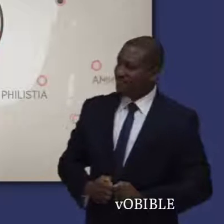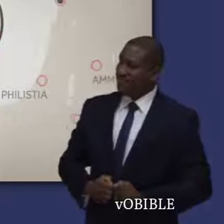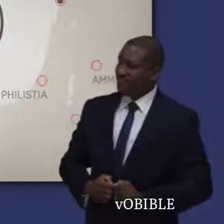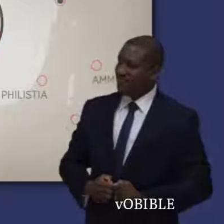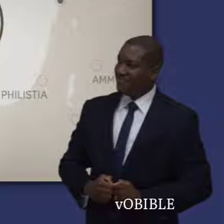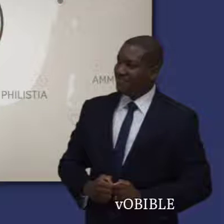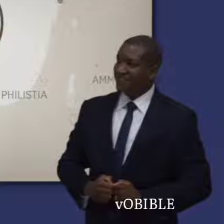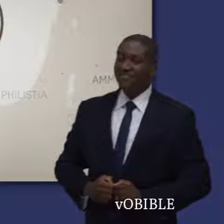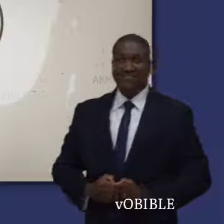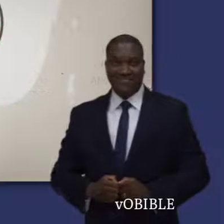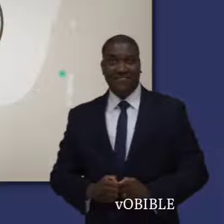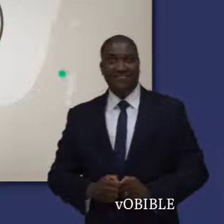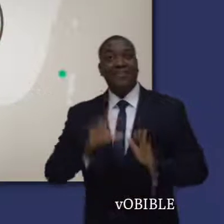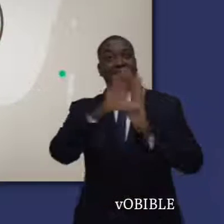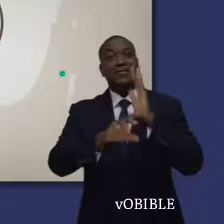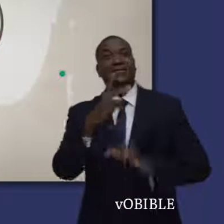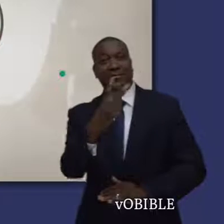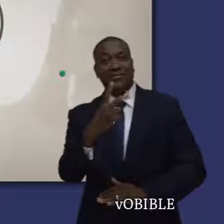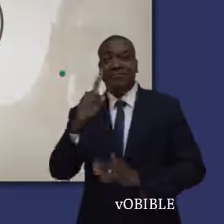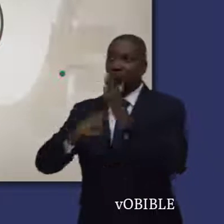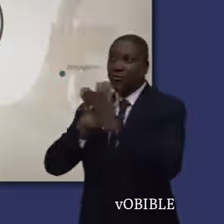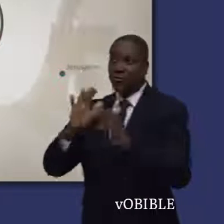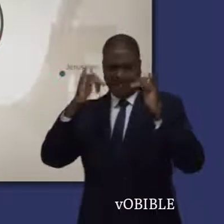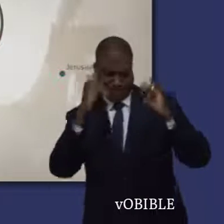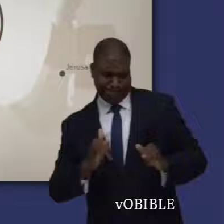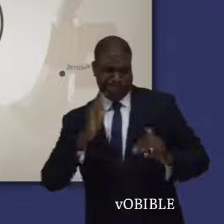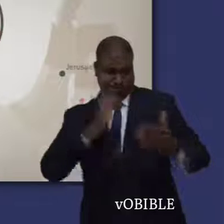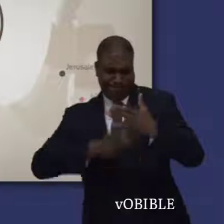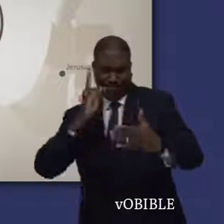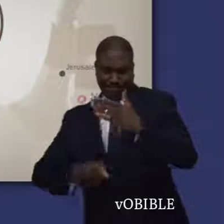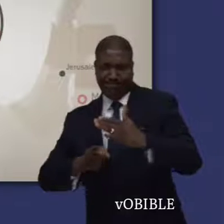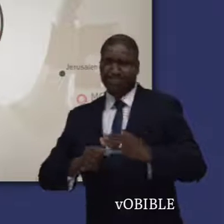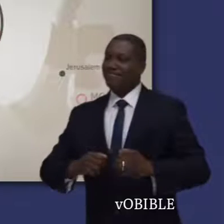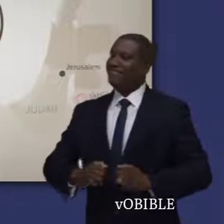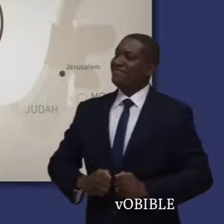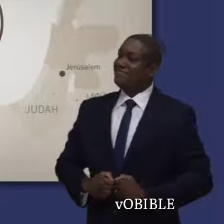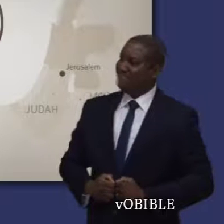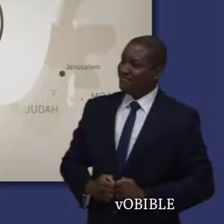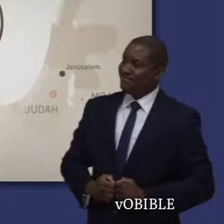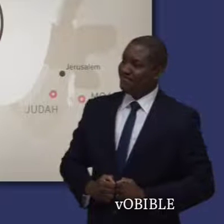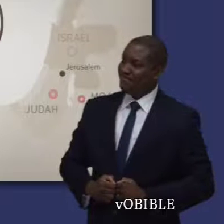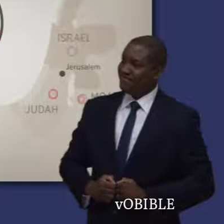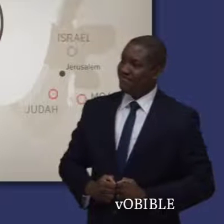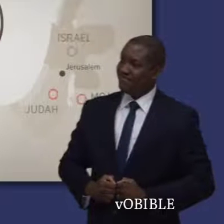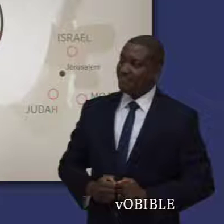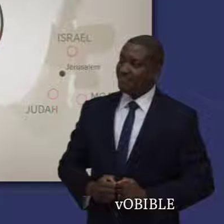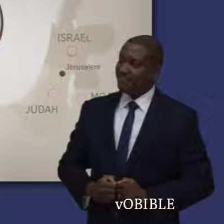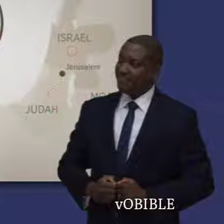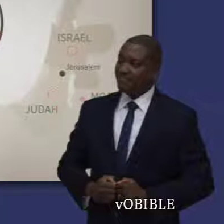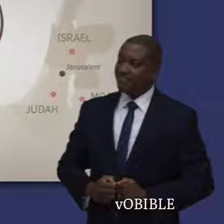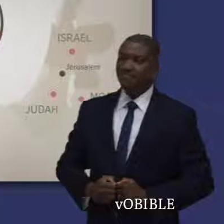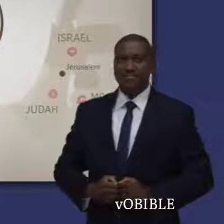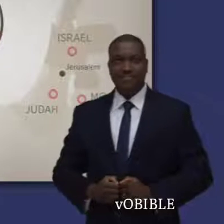surrounding nations. Chapter 2 records pronouncements against Moab, Judah, and the northern